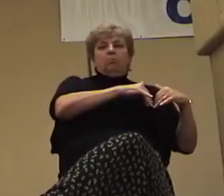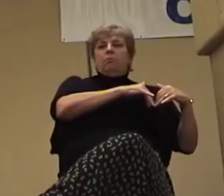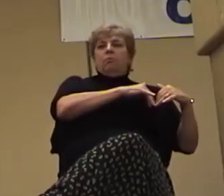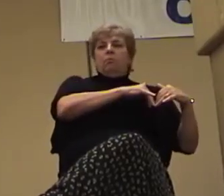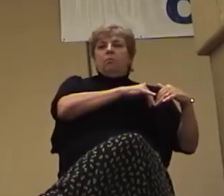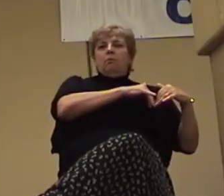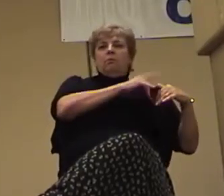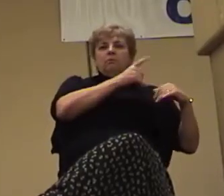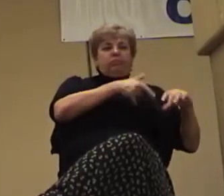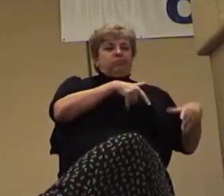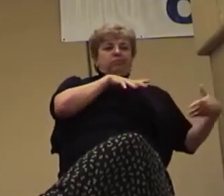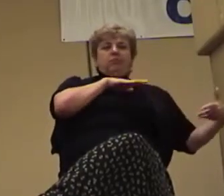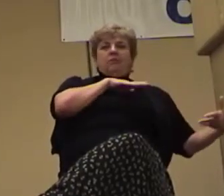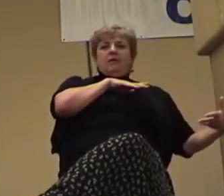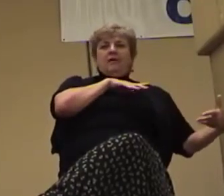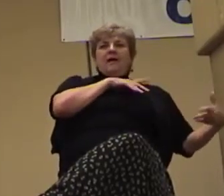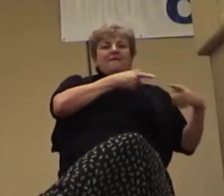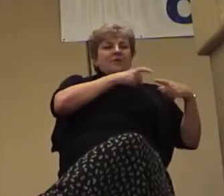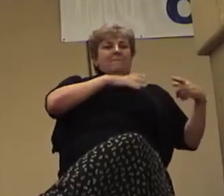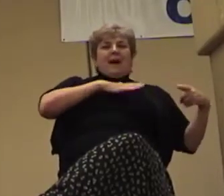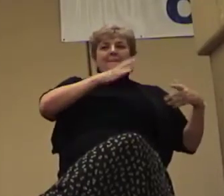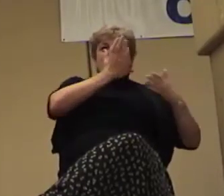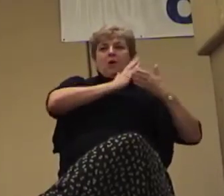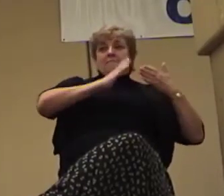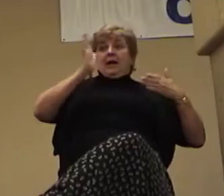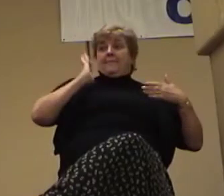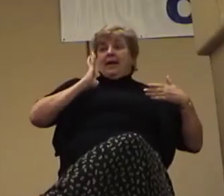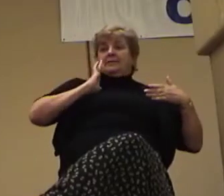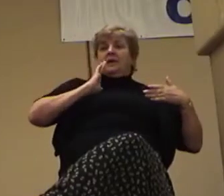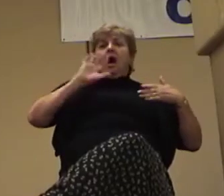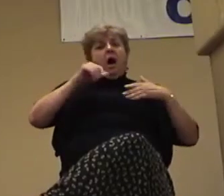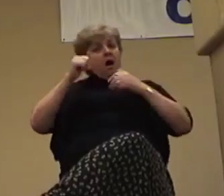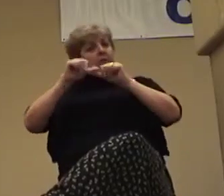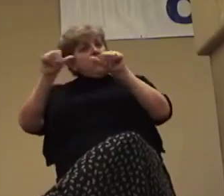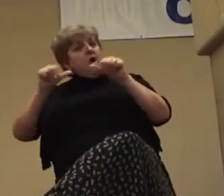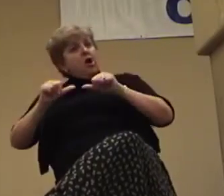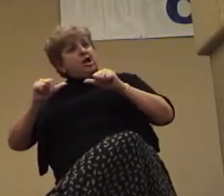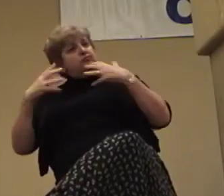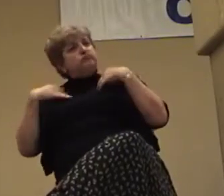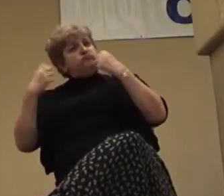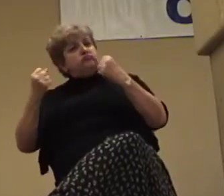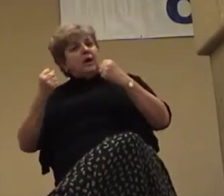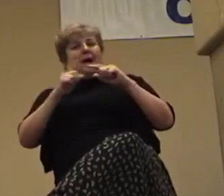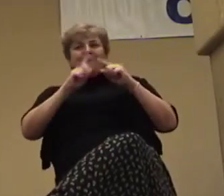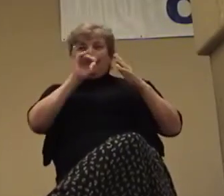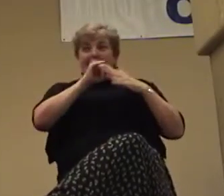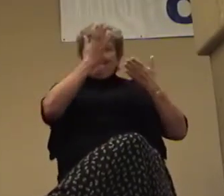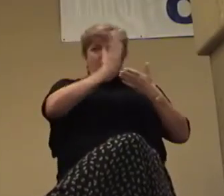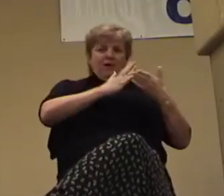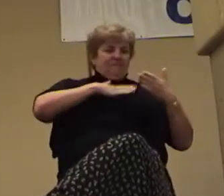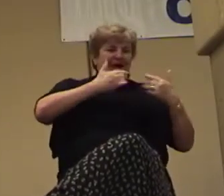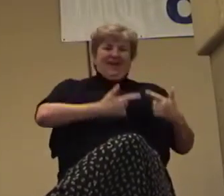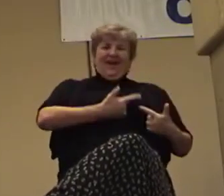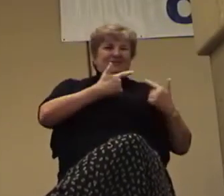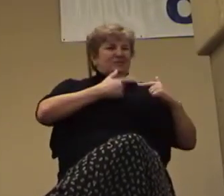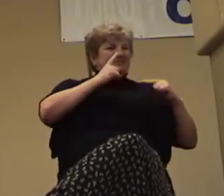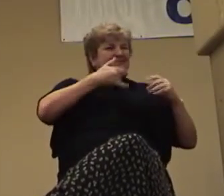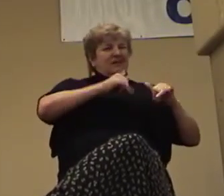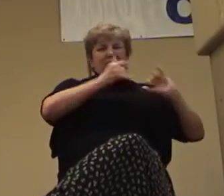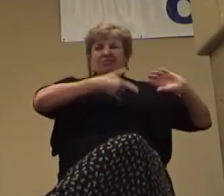know that. Because in other areas I had healed, but to stay in this relationship for the length of time we were together, I had to compromise